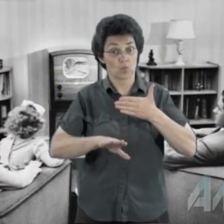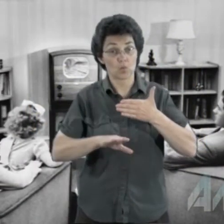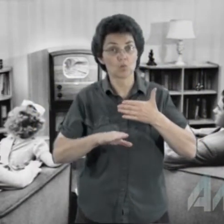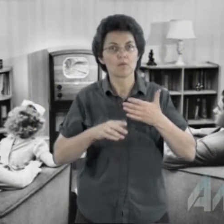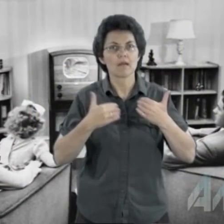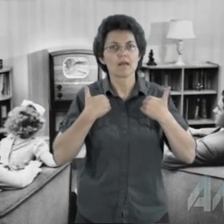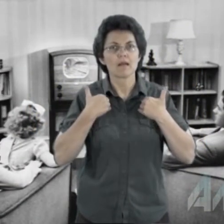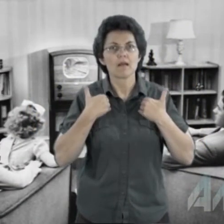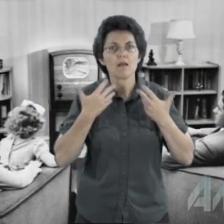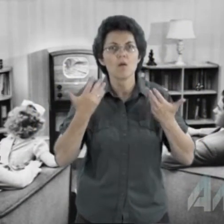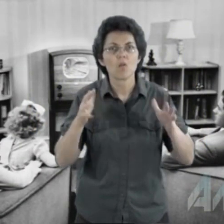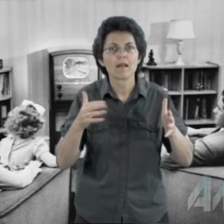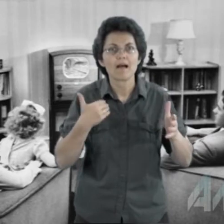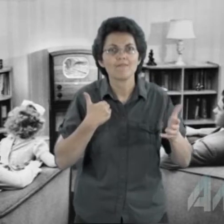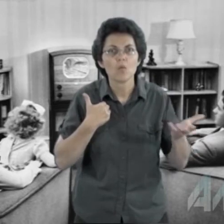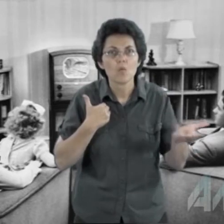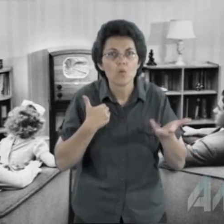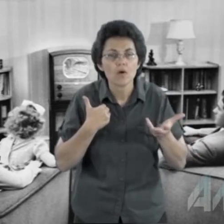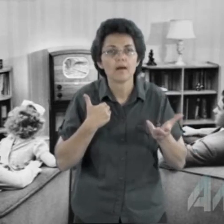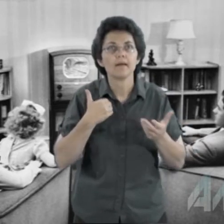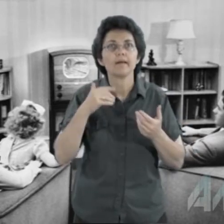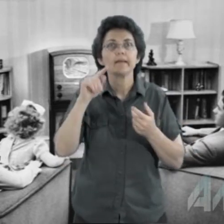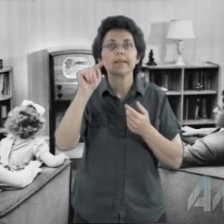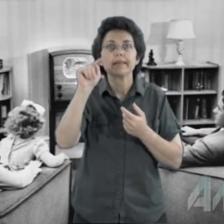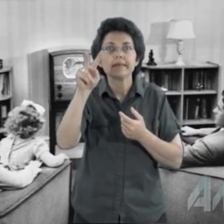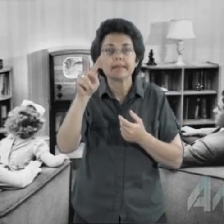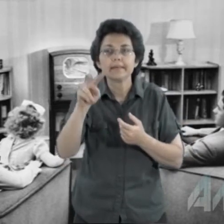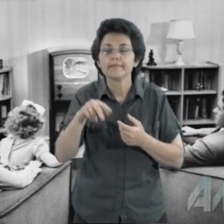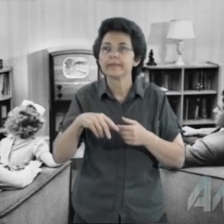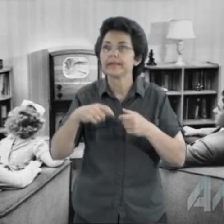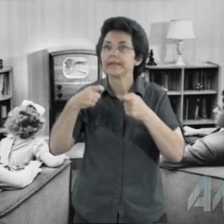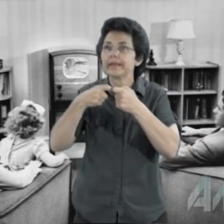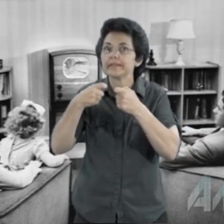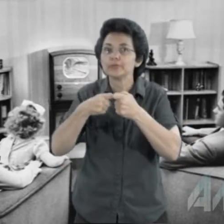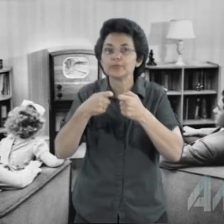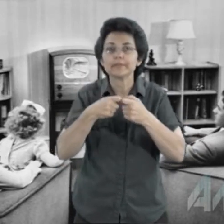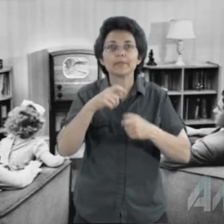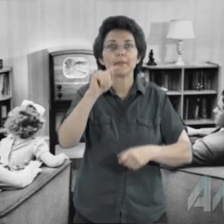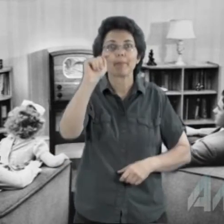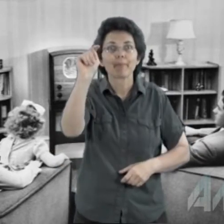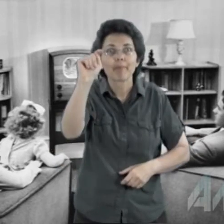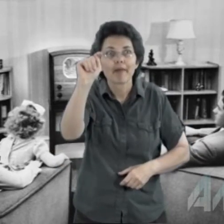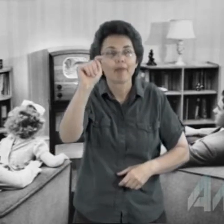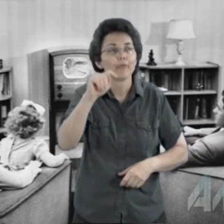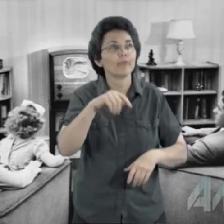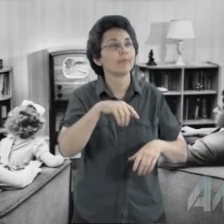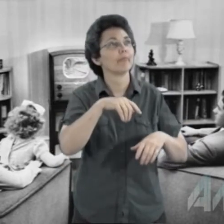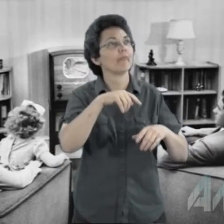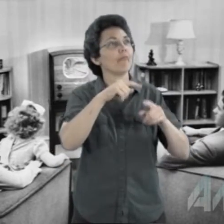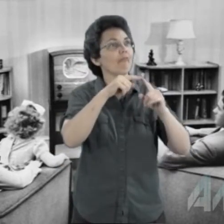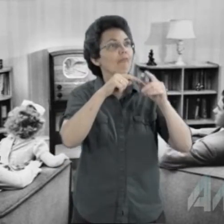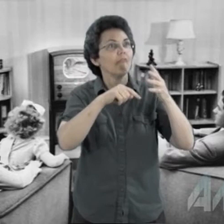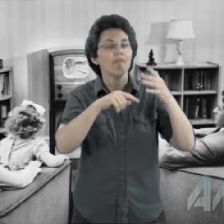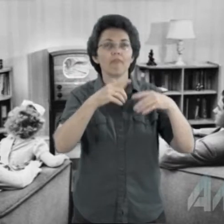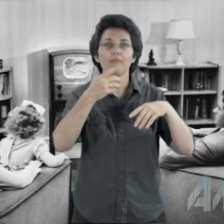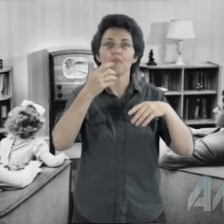By the time I came along, there were already televisions, electricity, indoor plumbing, and